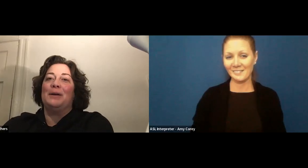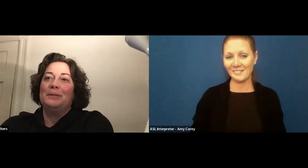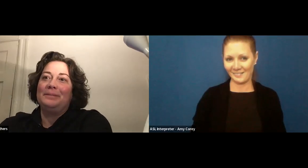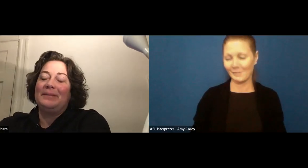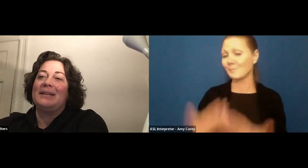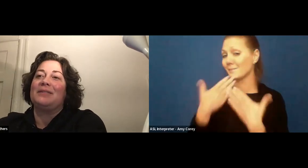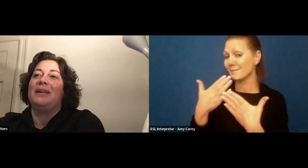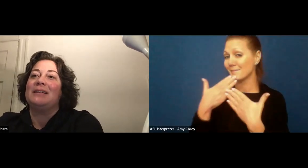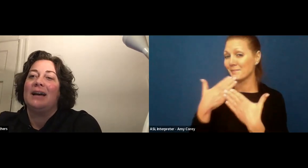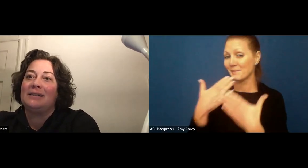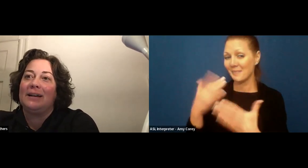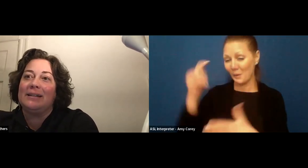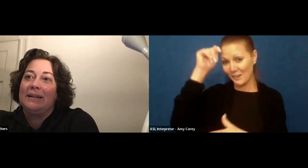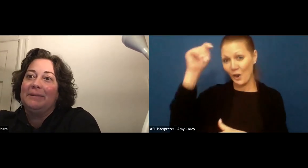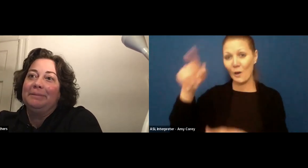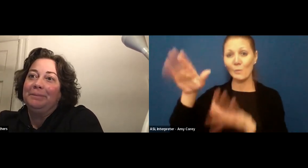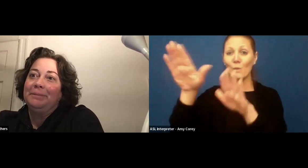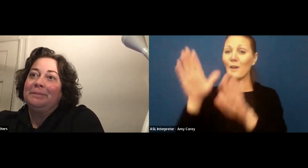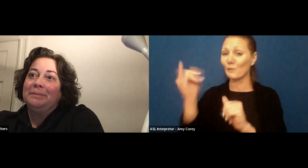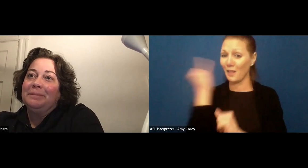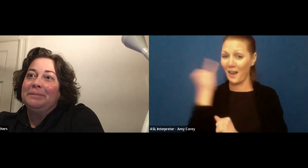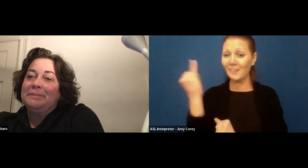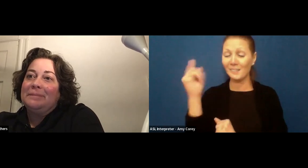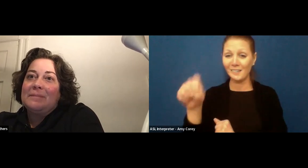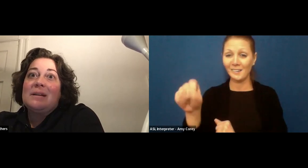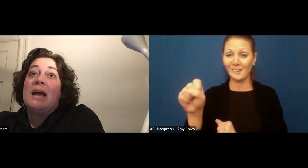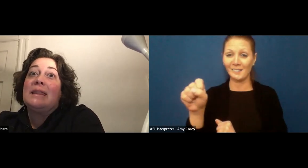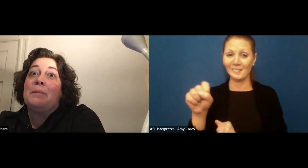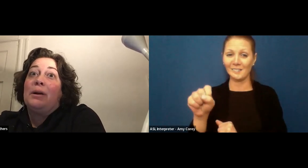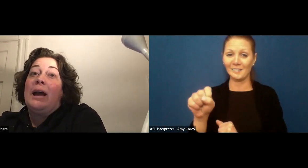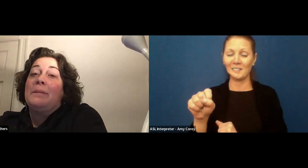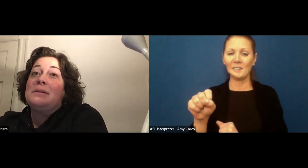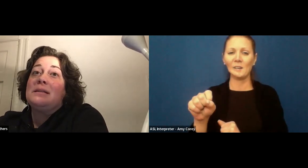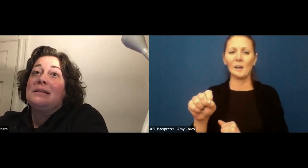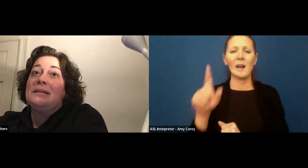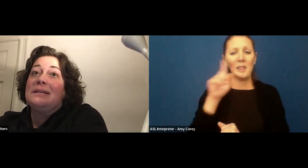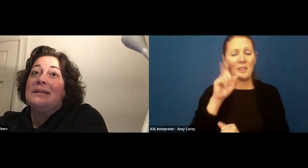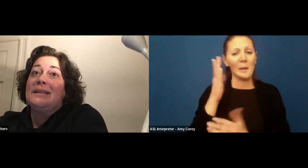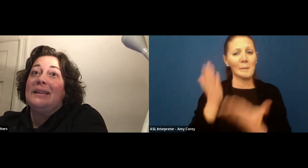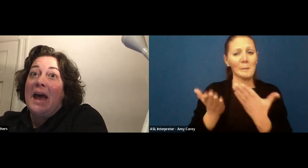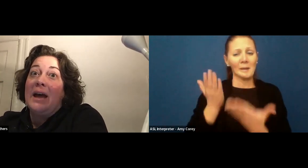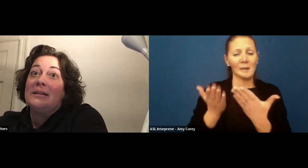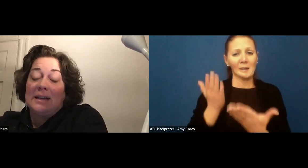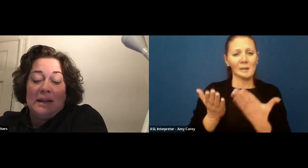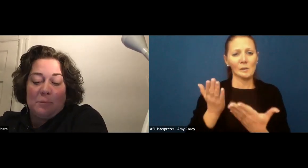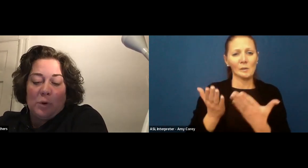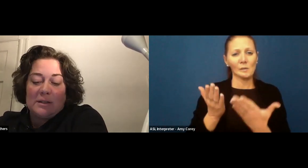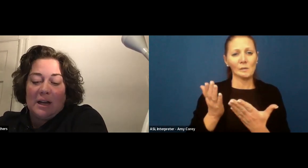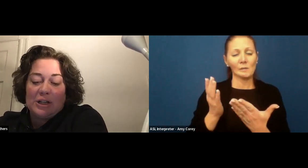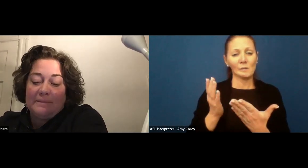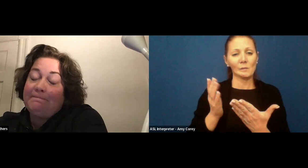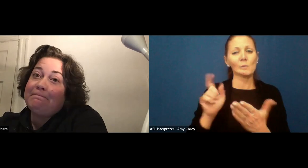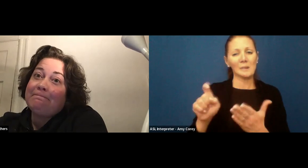Thank you. That is a fantastic idea. I think perhaps that is going to need